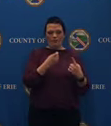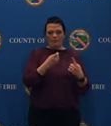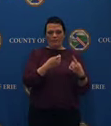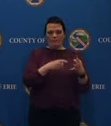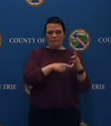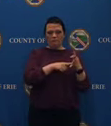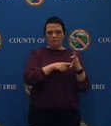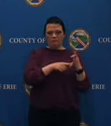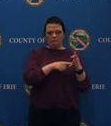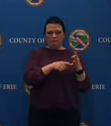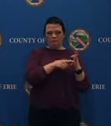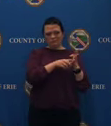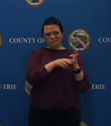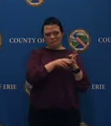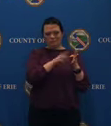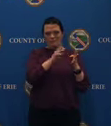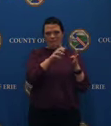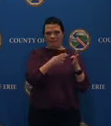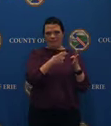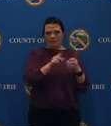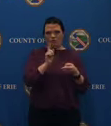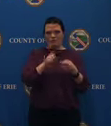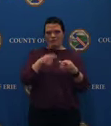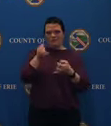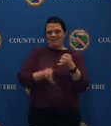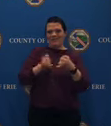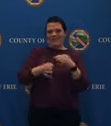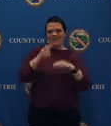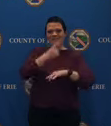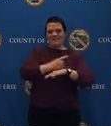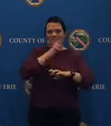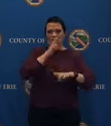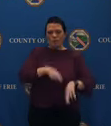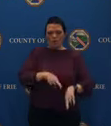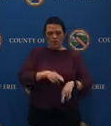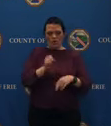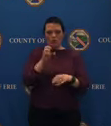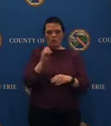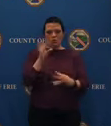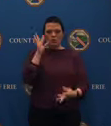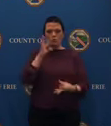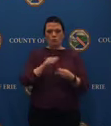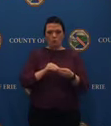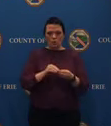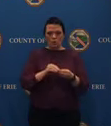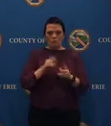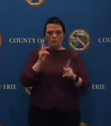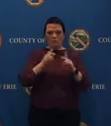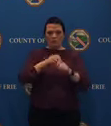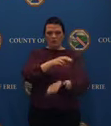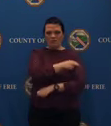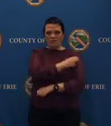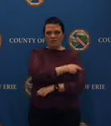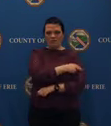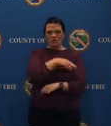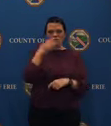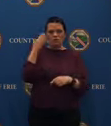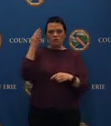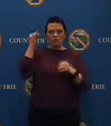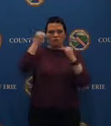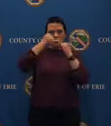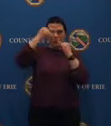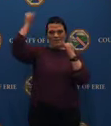of March until the last day of the report. So the total hospitalizations are in the blue